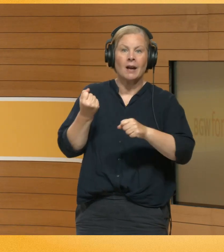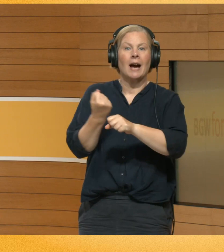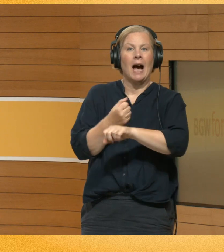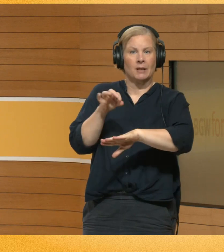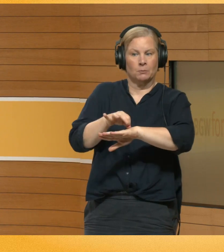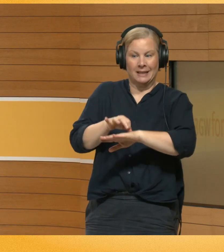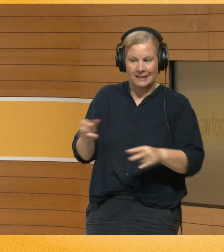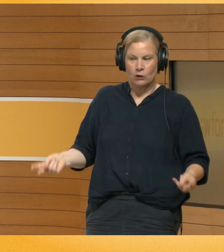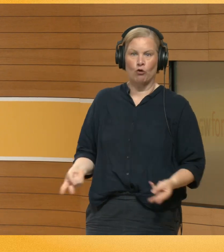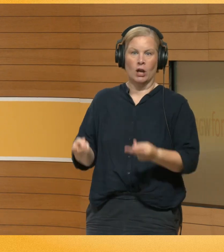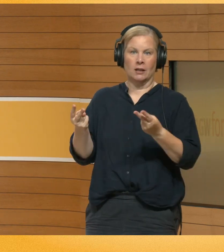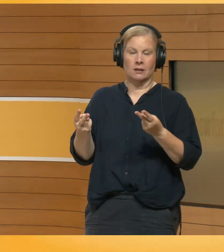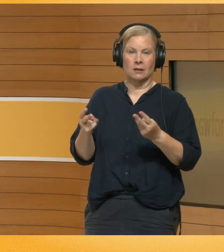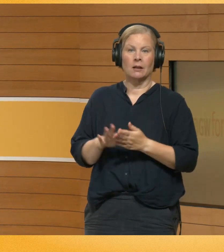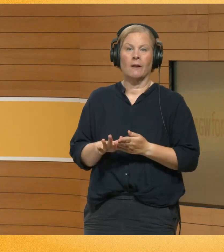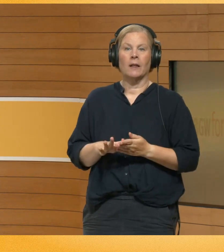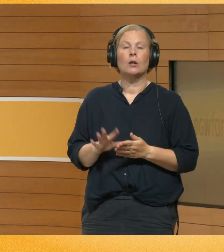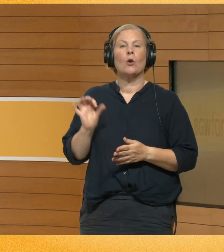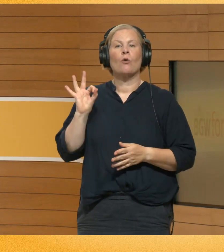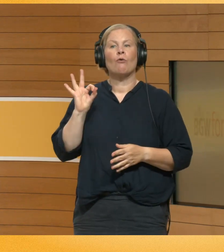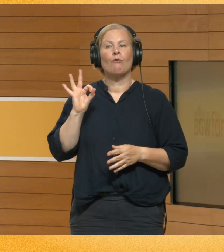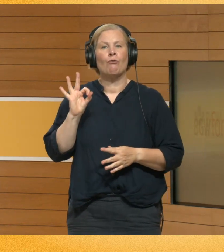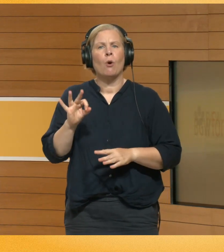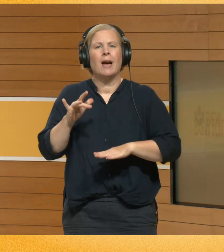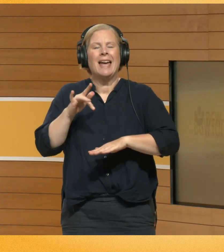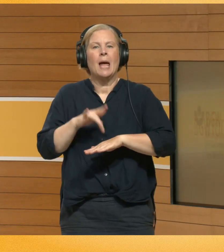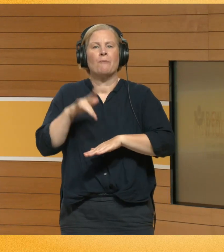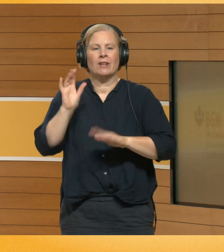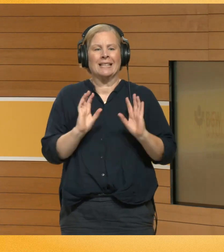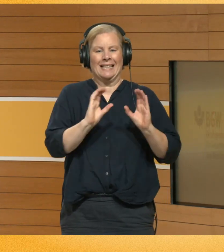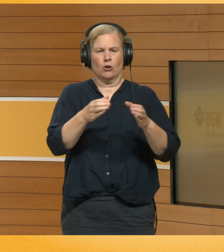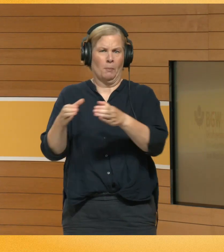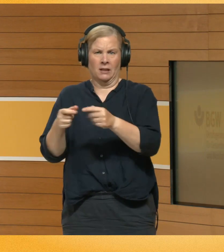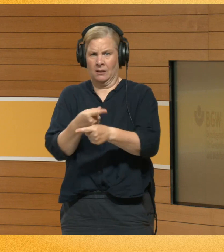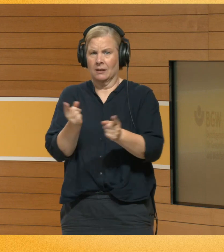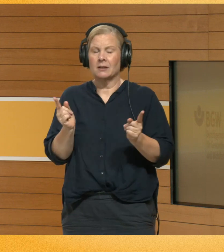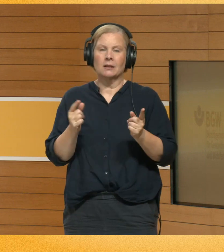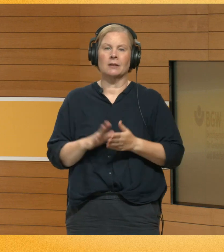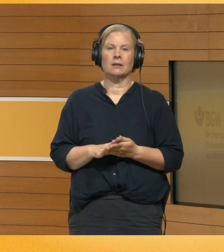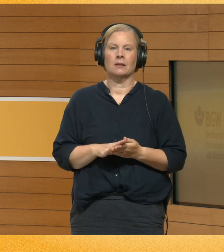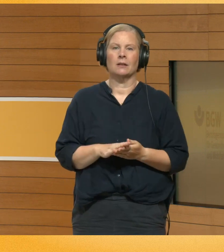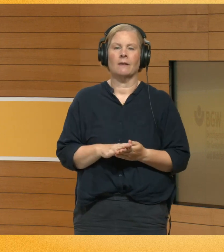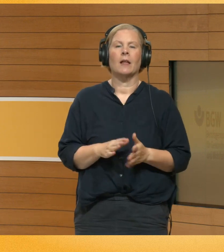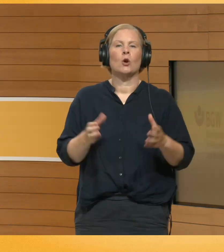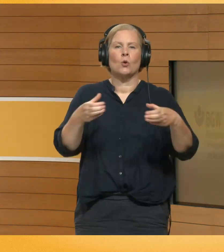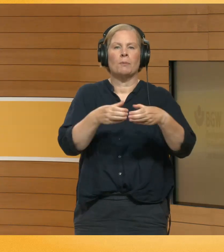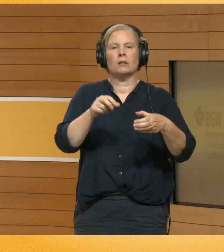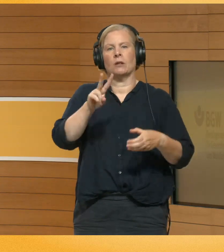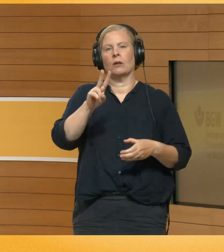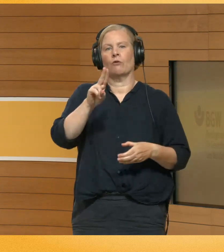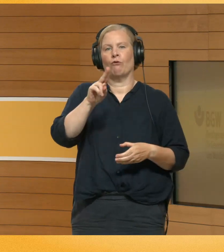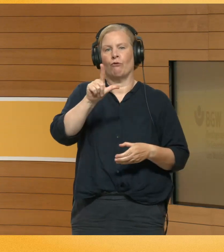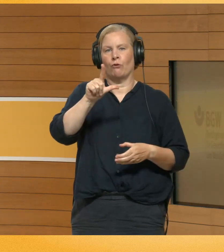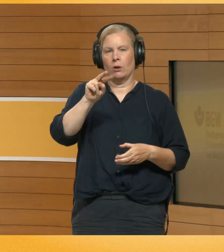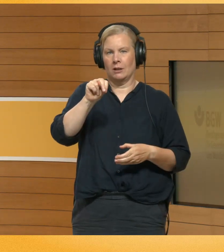populations. So maybe migrant workers or formal workers, especially in Latin America. And he's been affiliated with